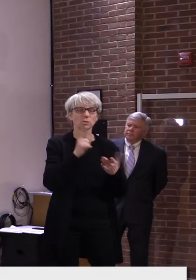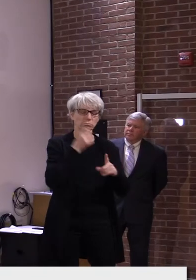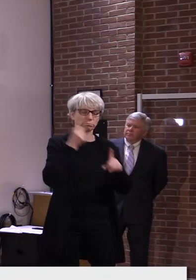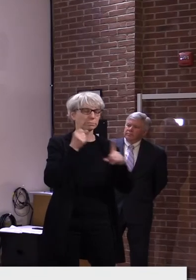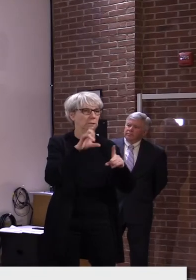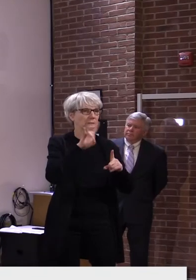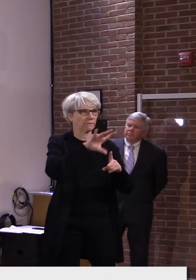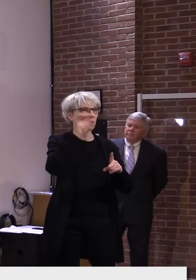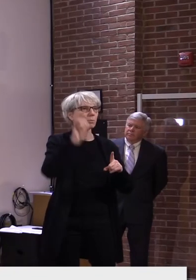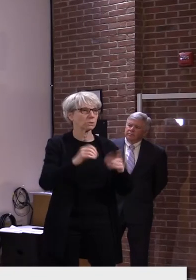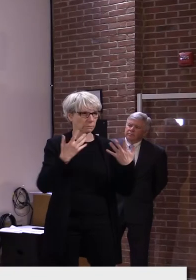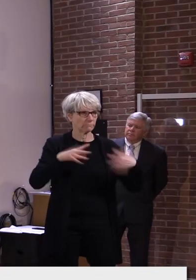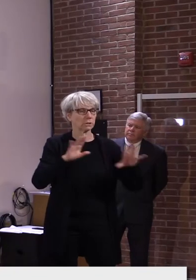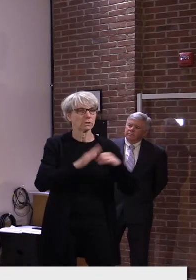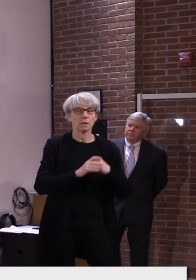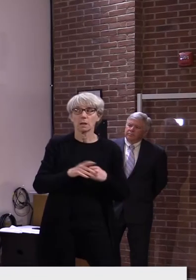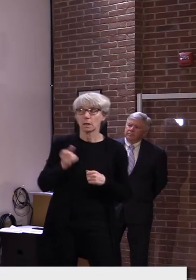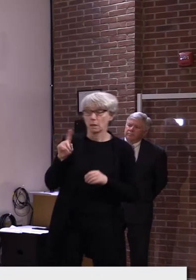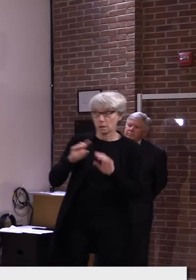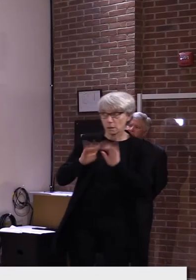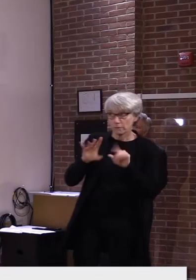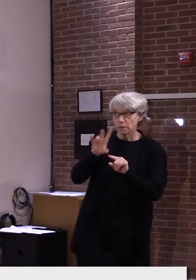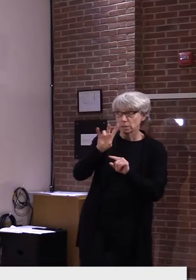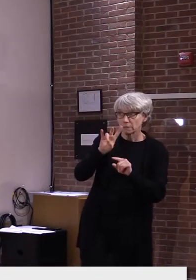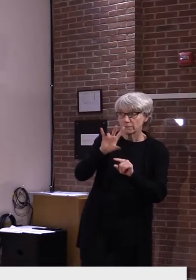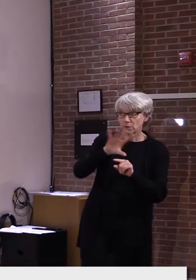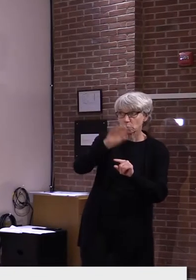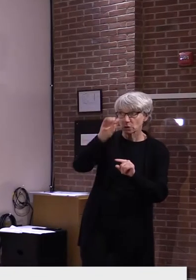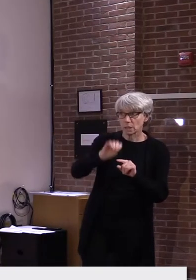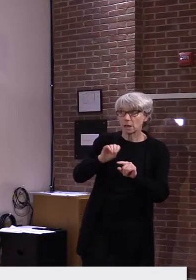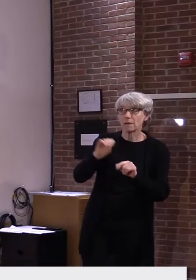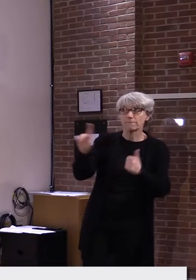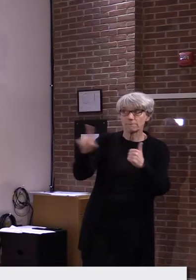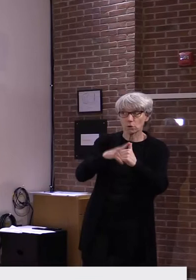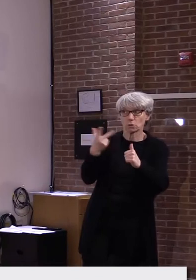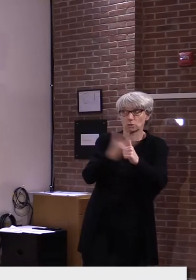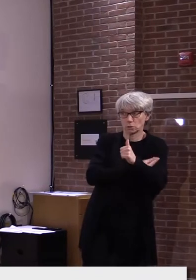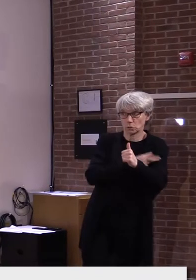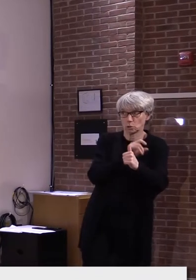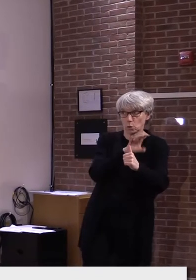So just to be clear, 75% one dose, and then